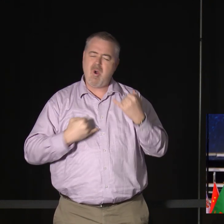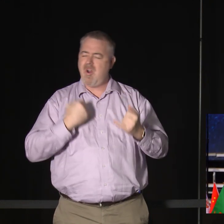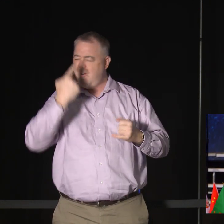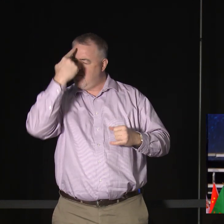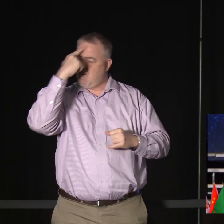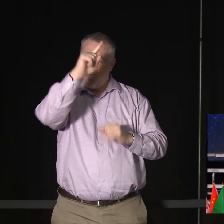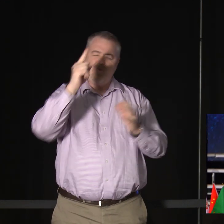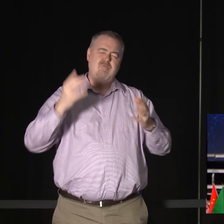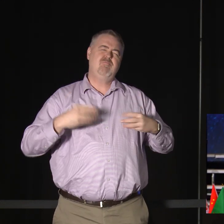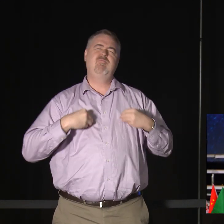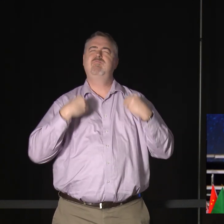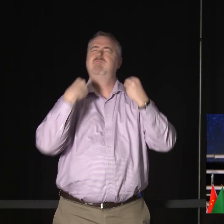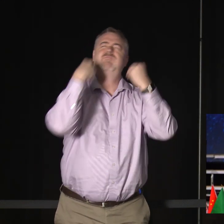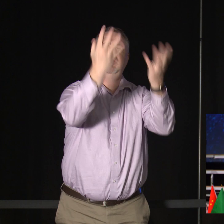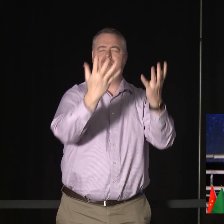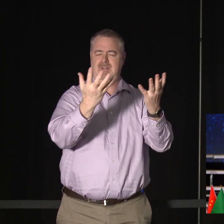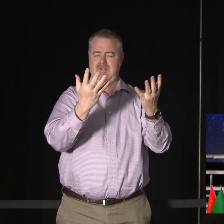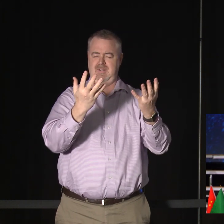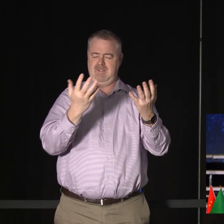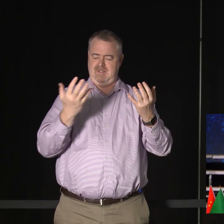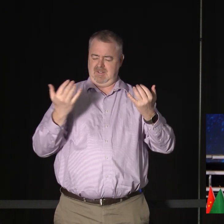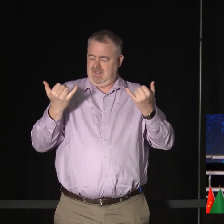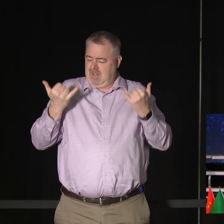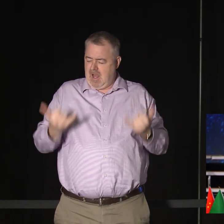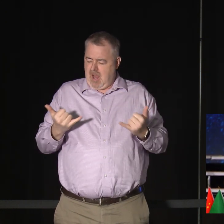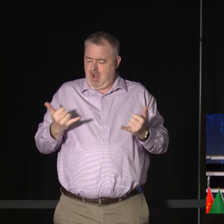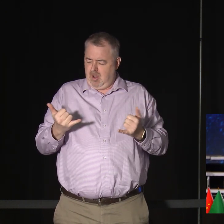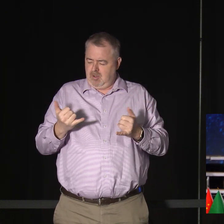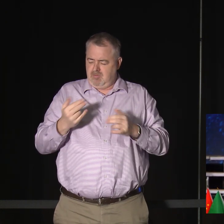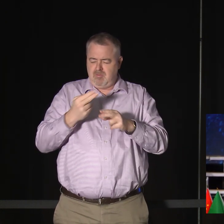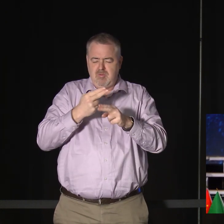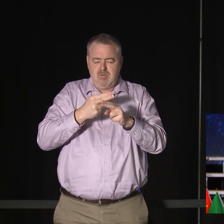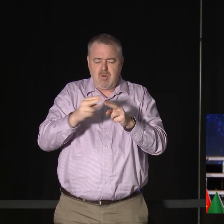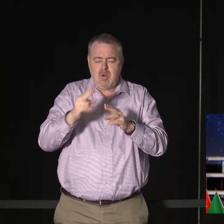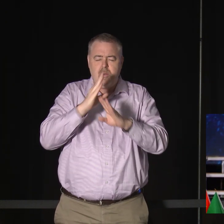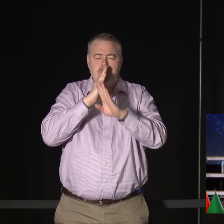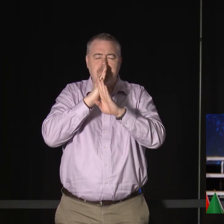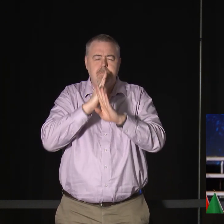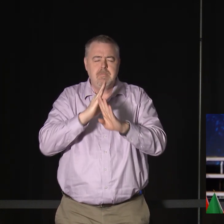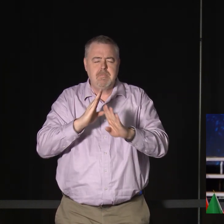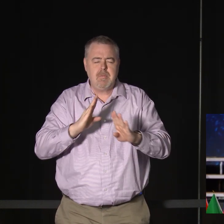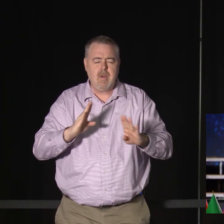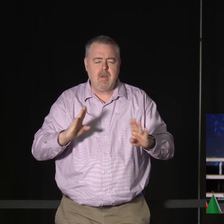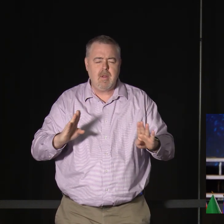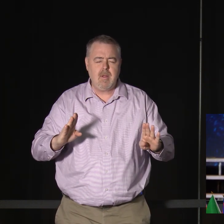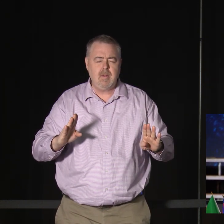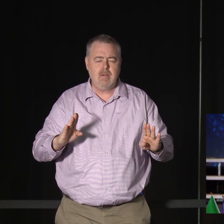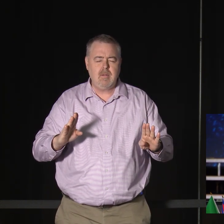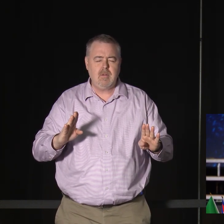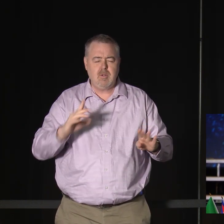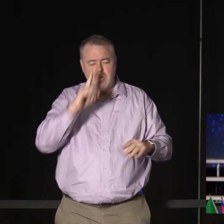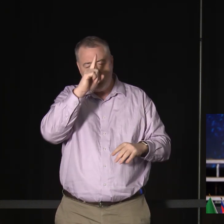as we spend these 15 seconds of silence, may you speak to our hearts, O Lord.